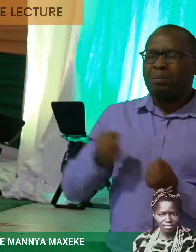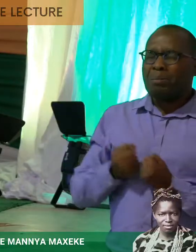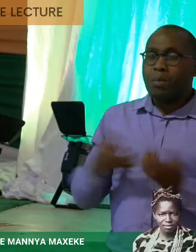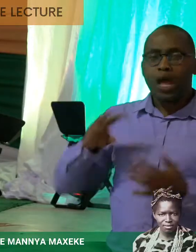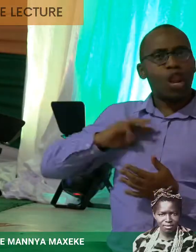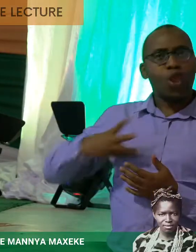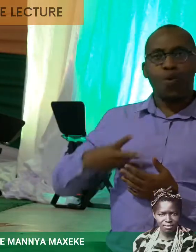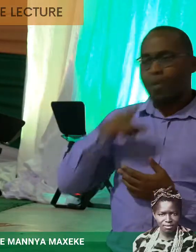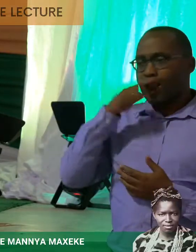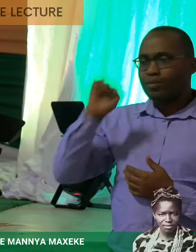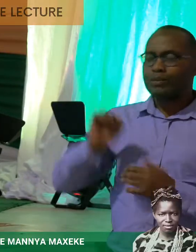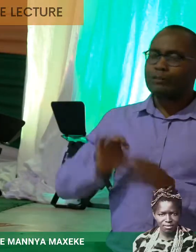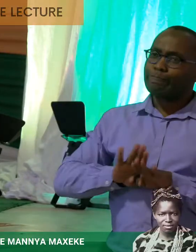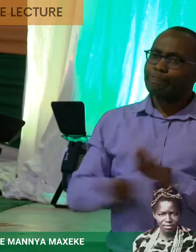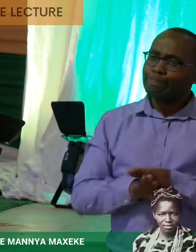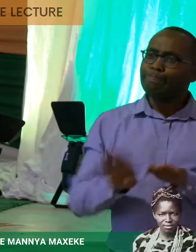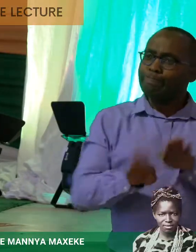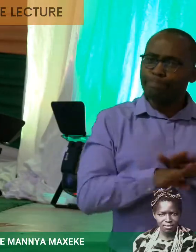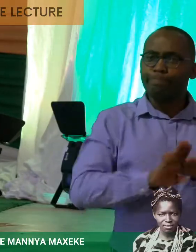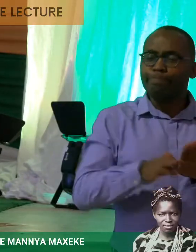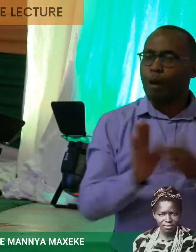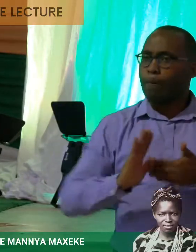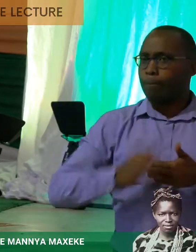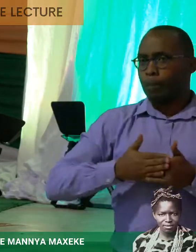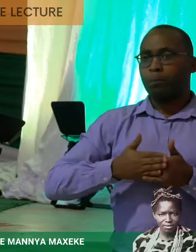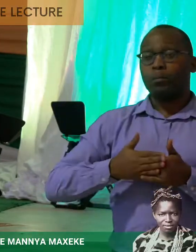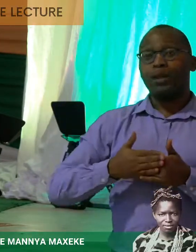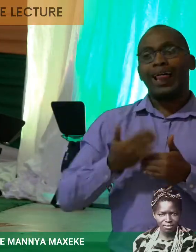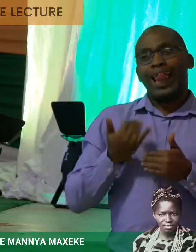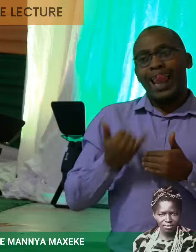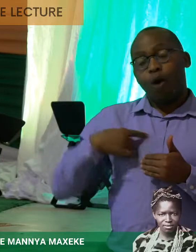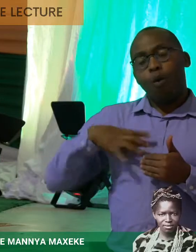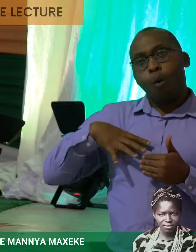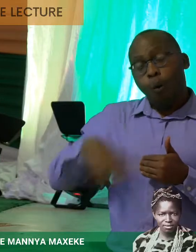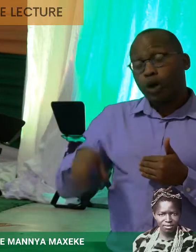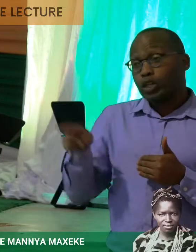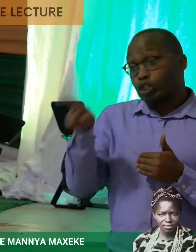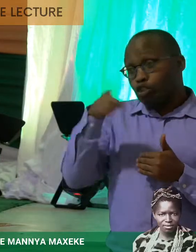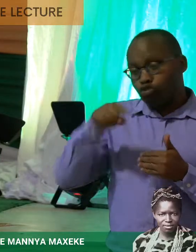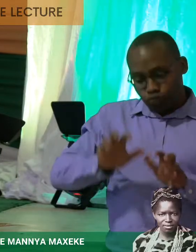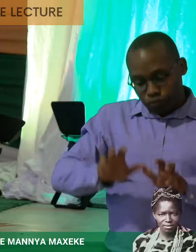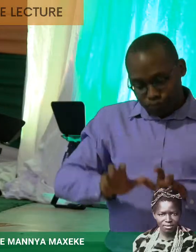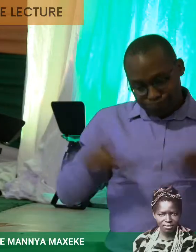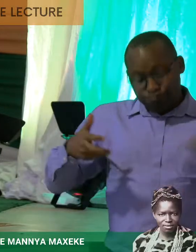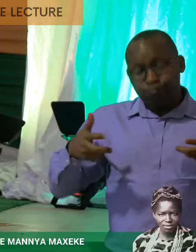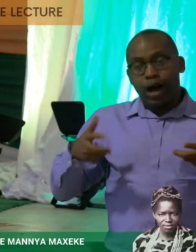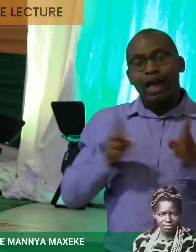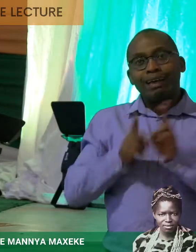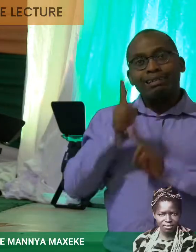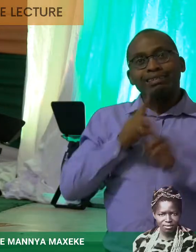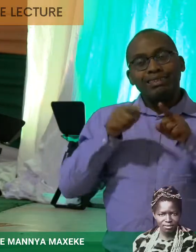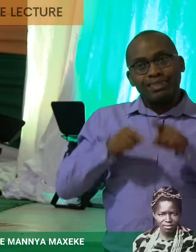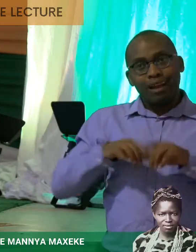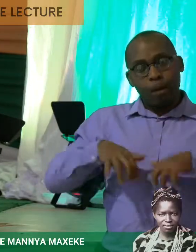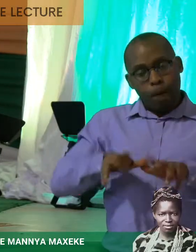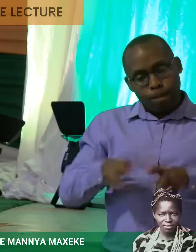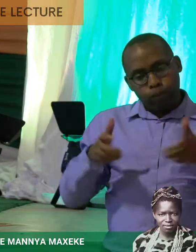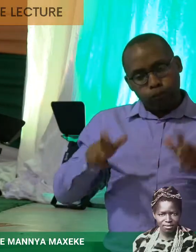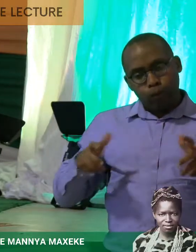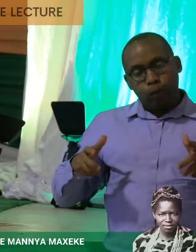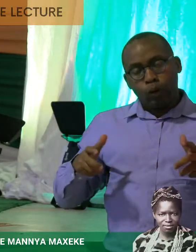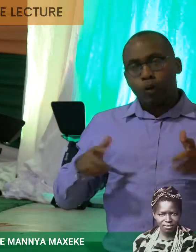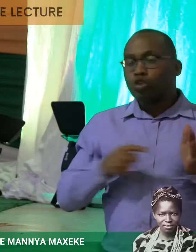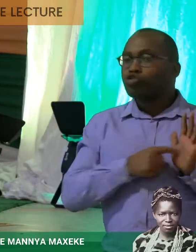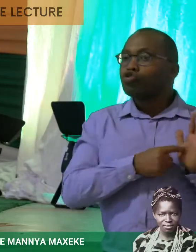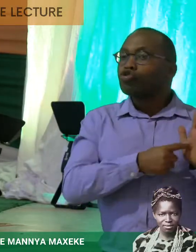and unsung. Let us begin to localize our history so that it begins to